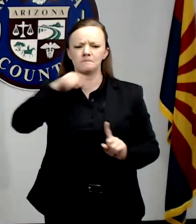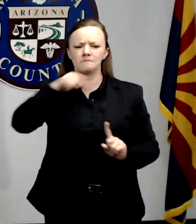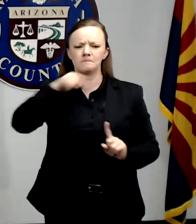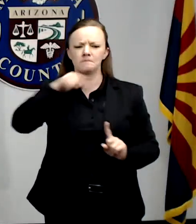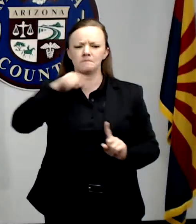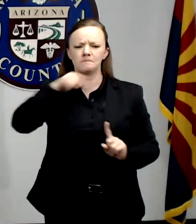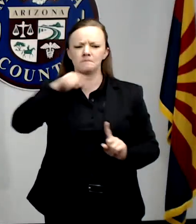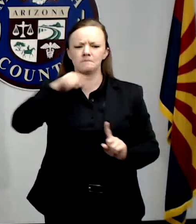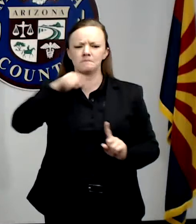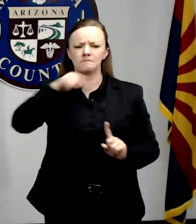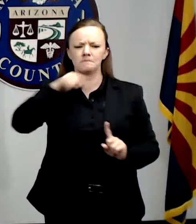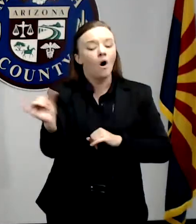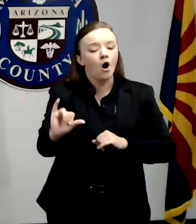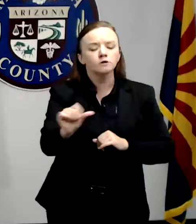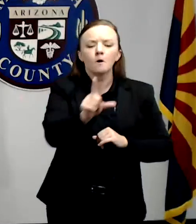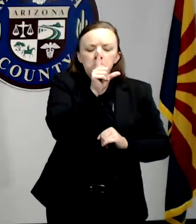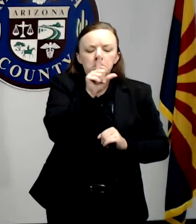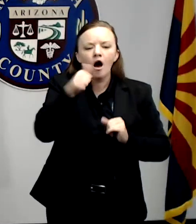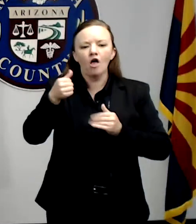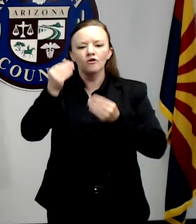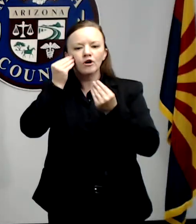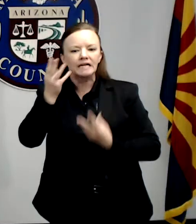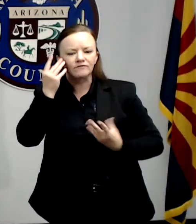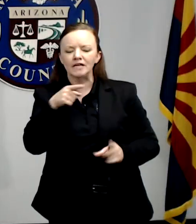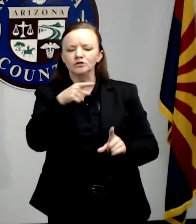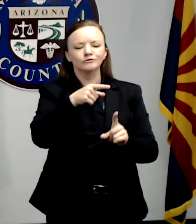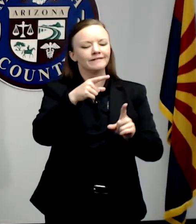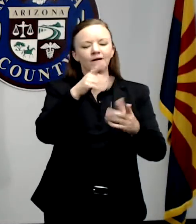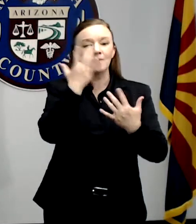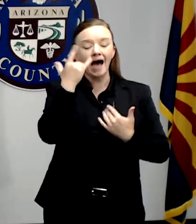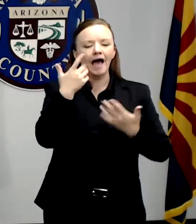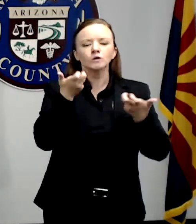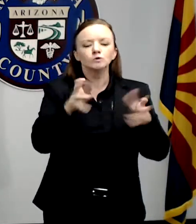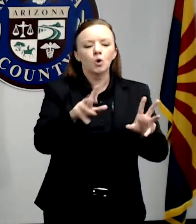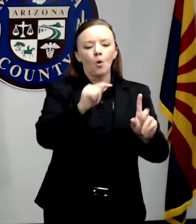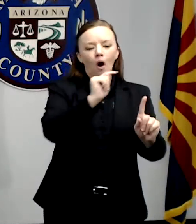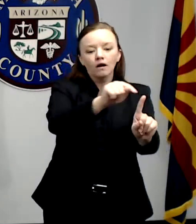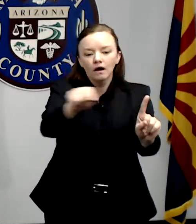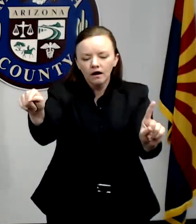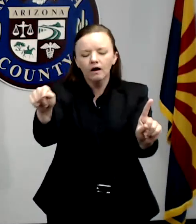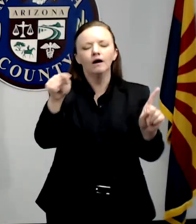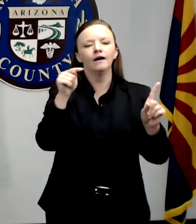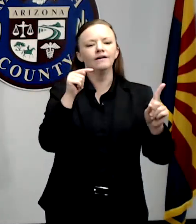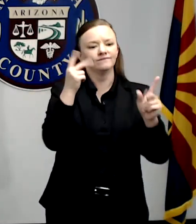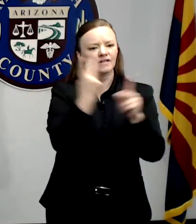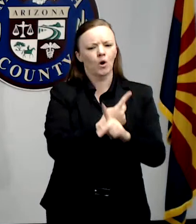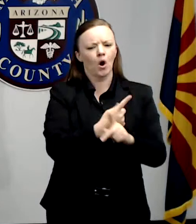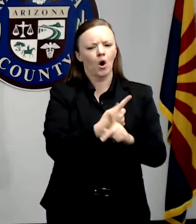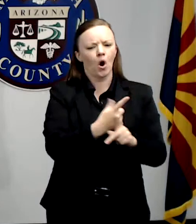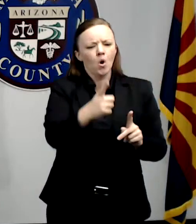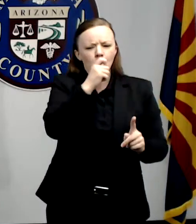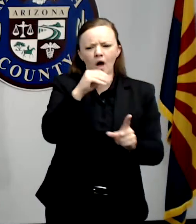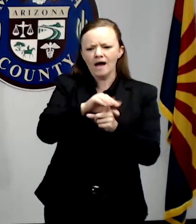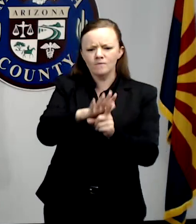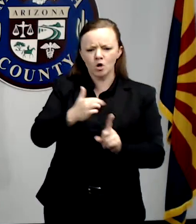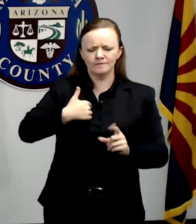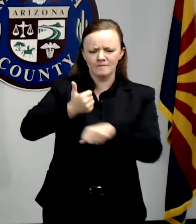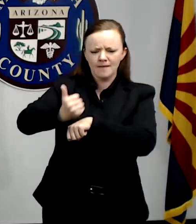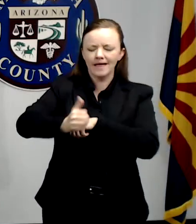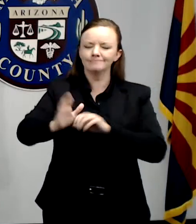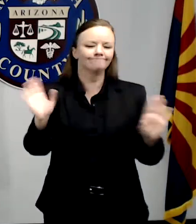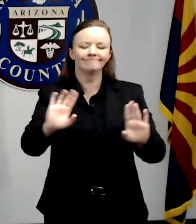lead to figure out who infected them, or who exposed them.